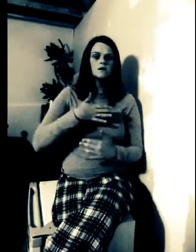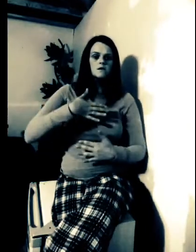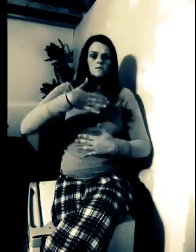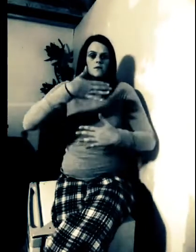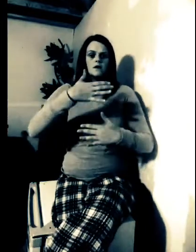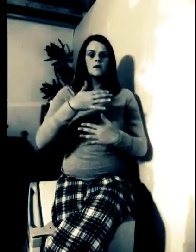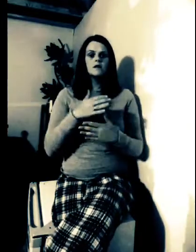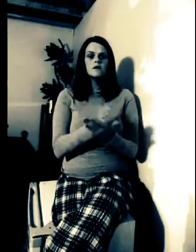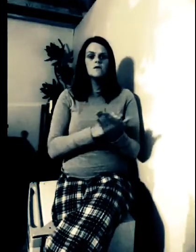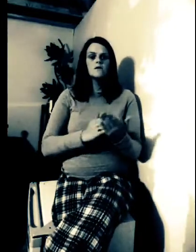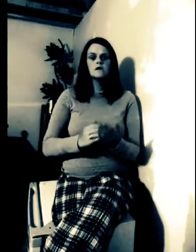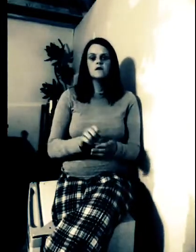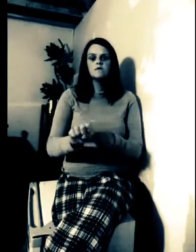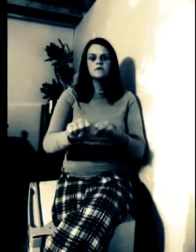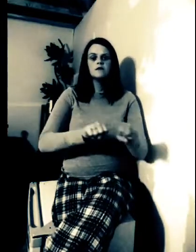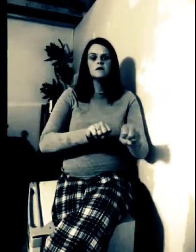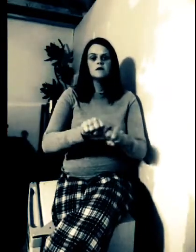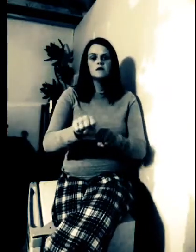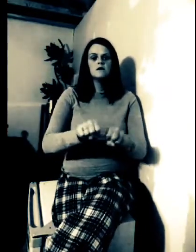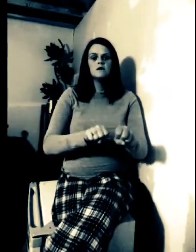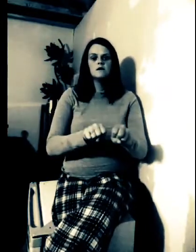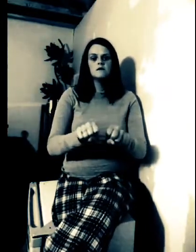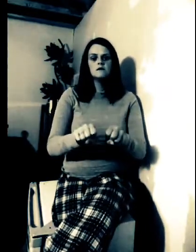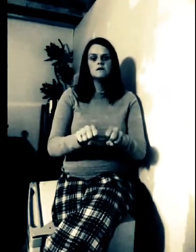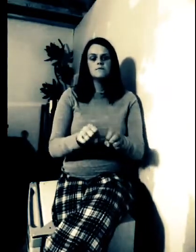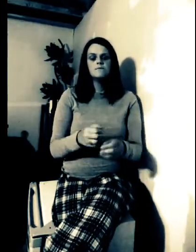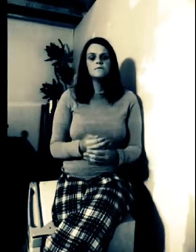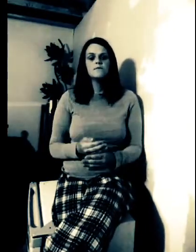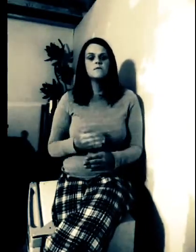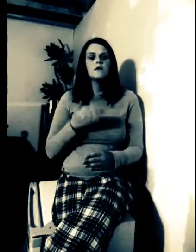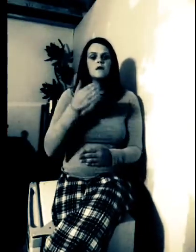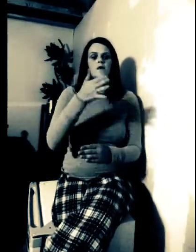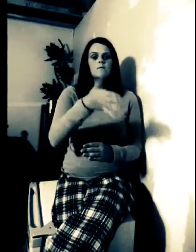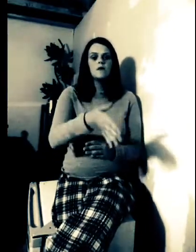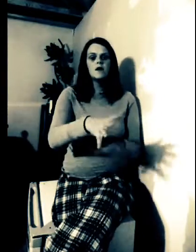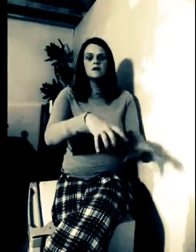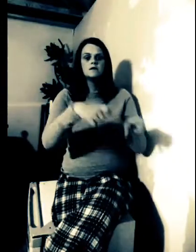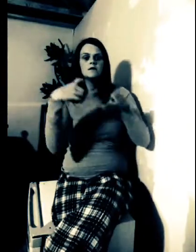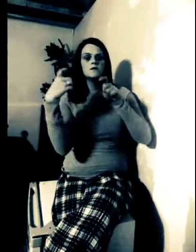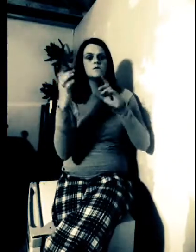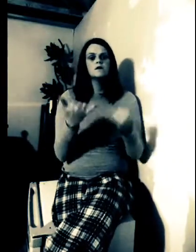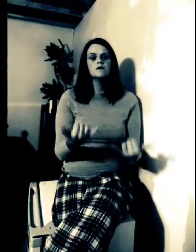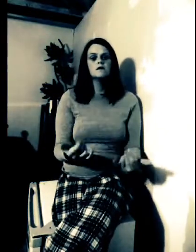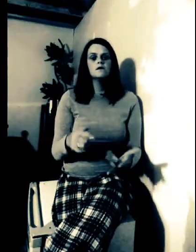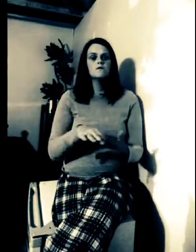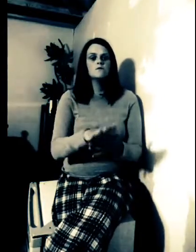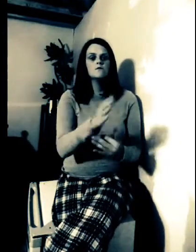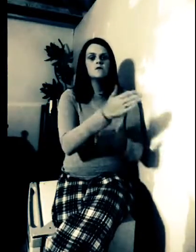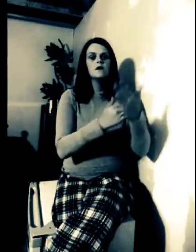breath, the greatest end Passing quickly through your